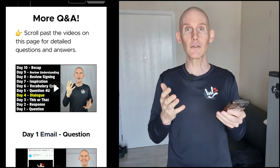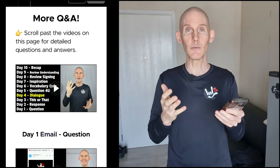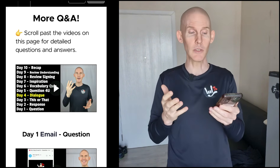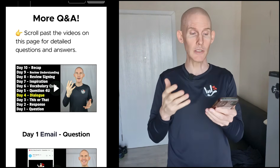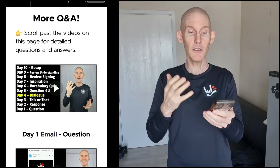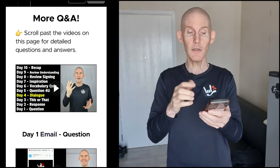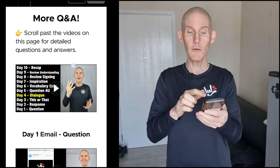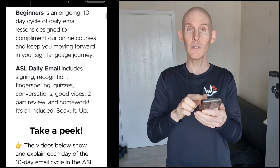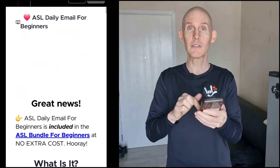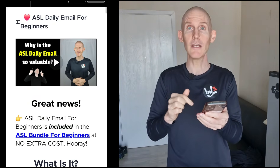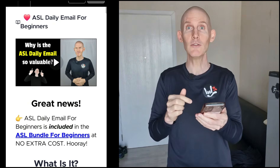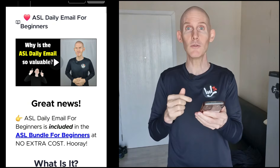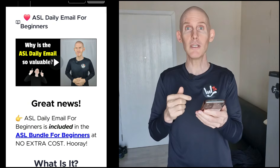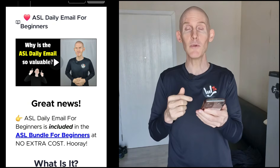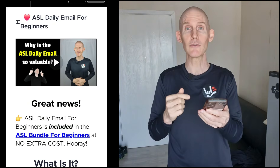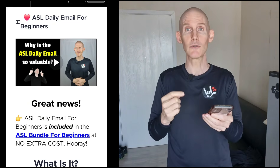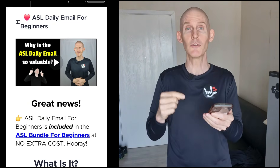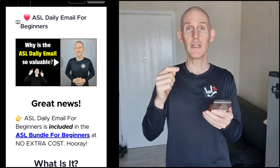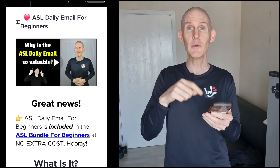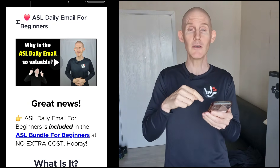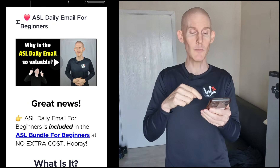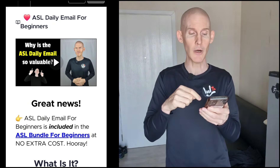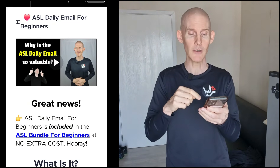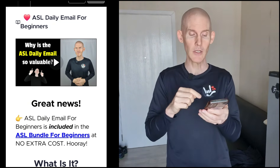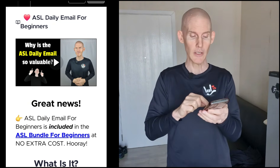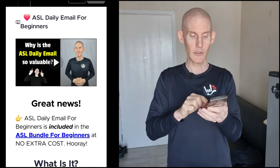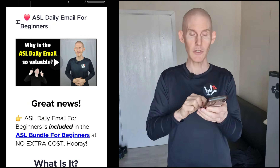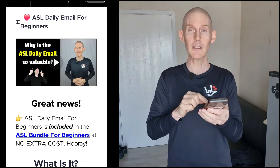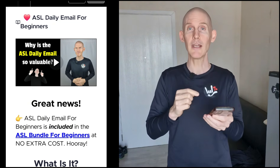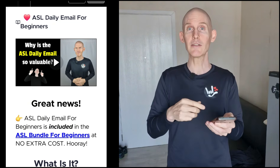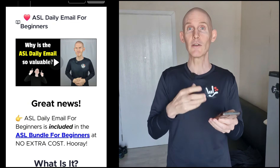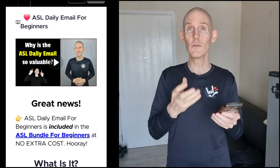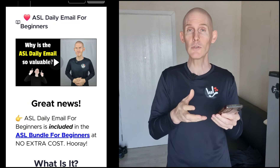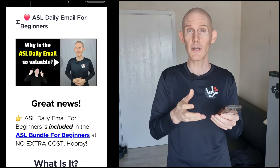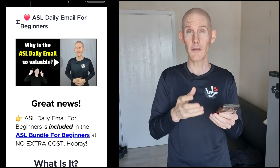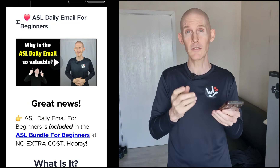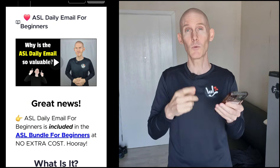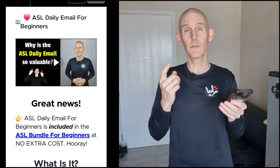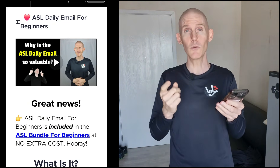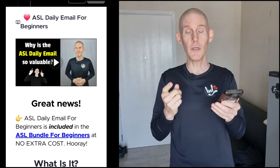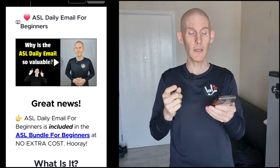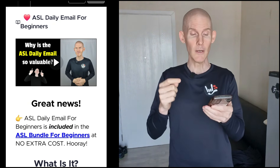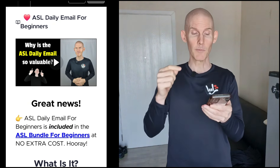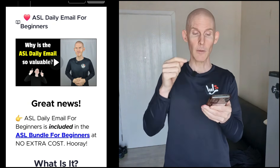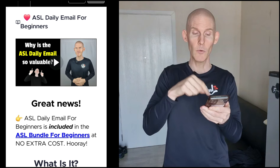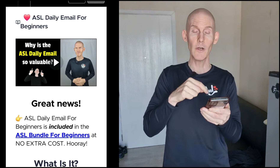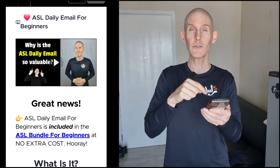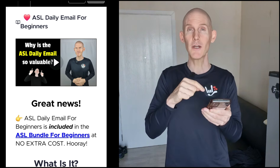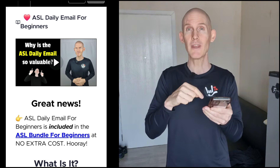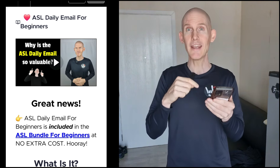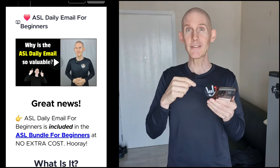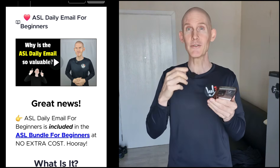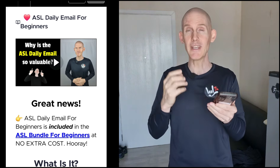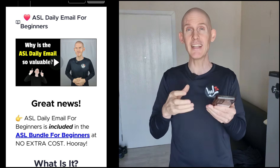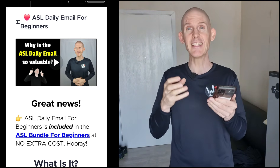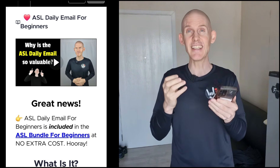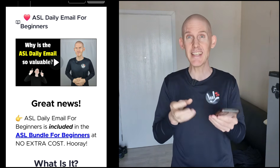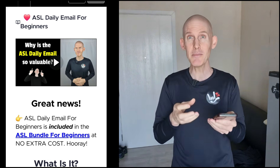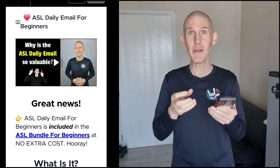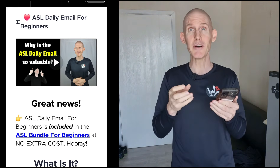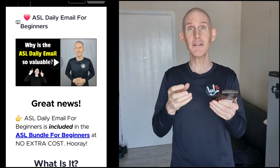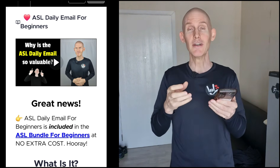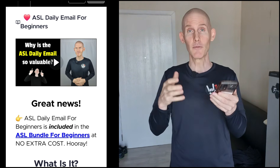just awesome, because literally we send you emails to your email inbox, just like the ASL newsletter. That's once a week, but we also have the ASL